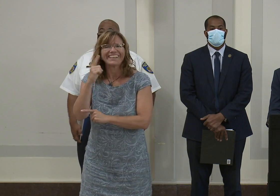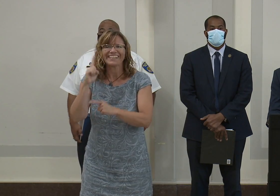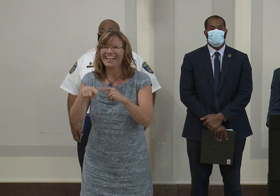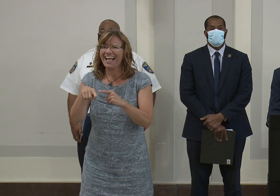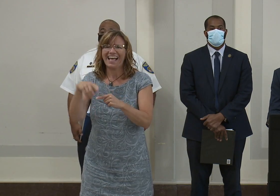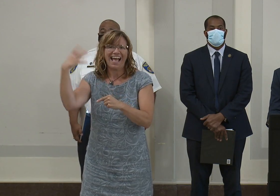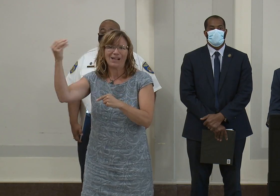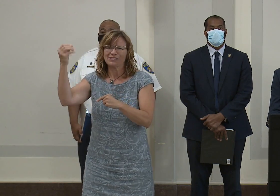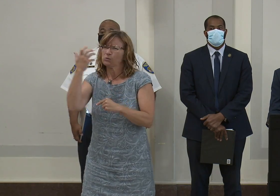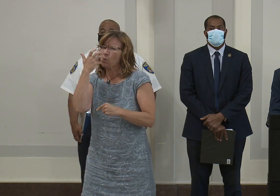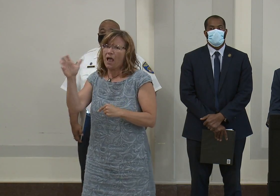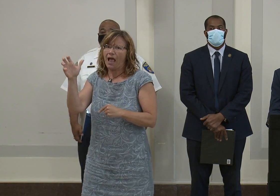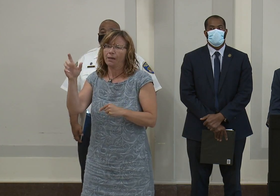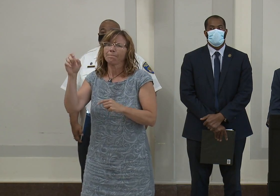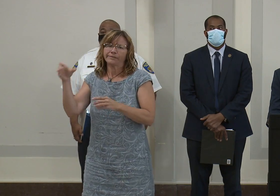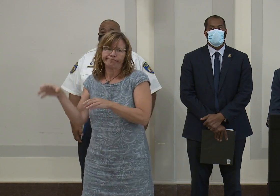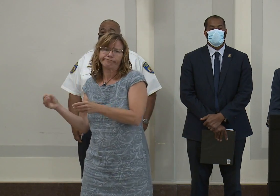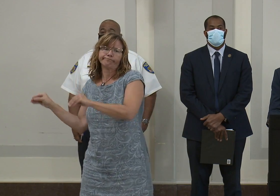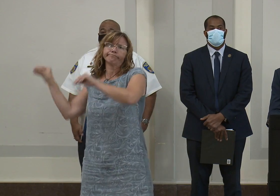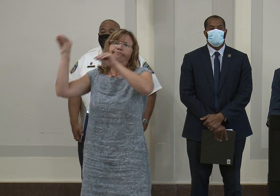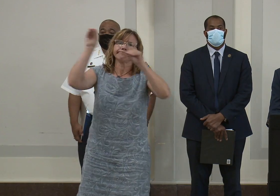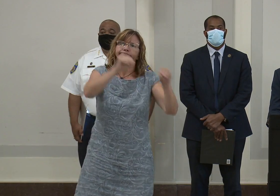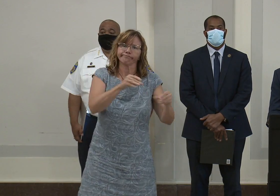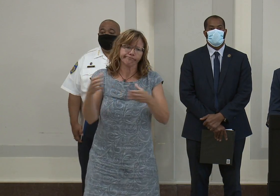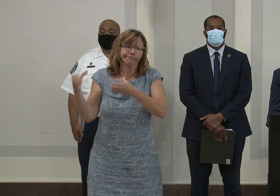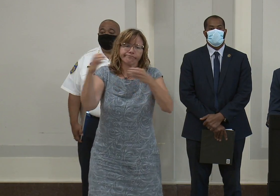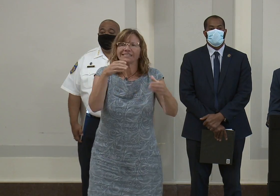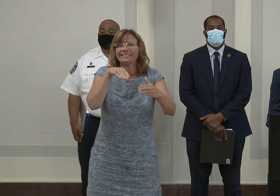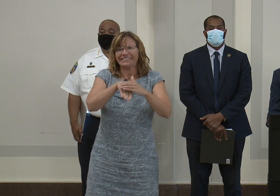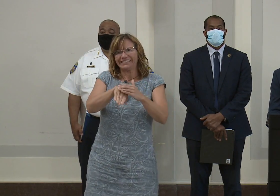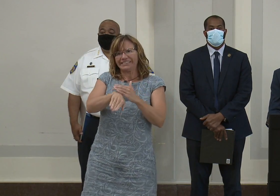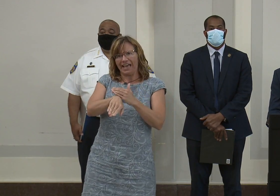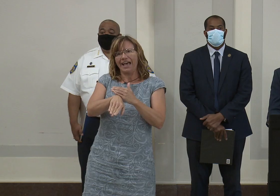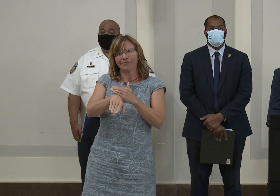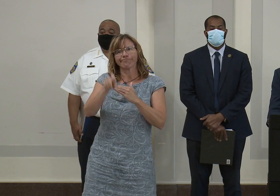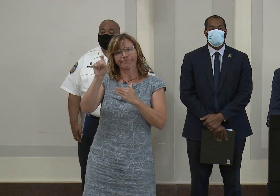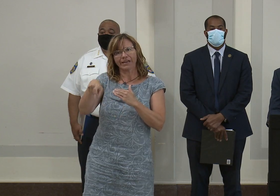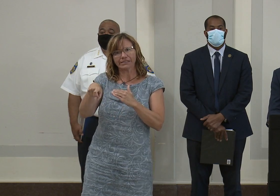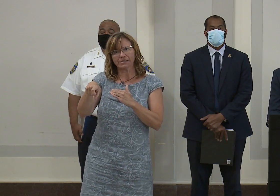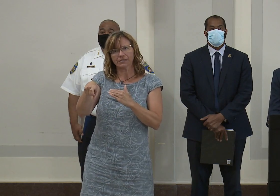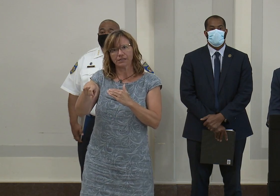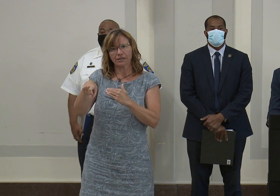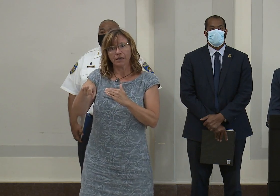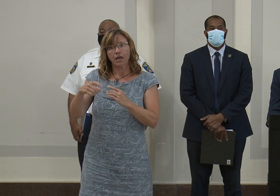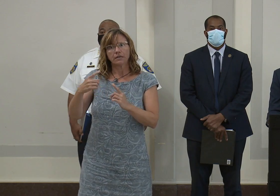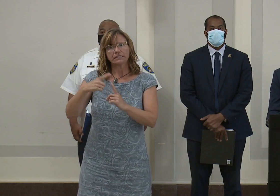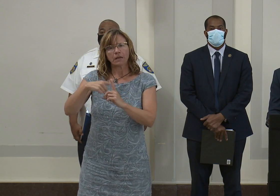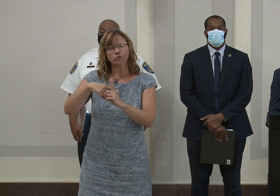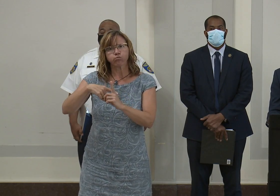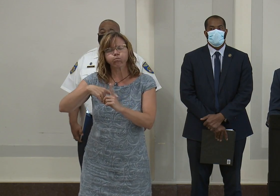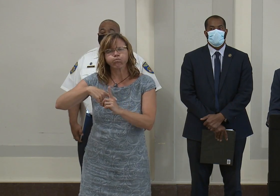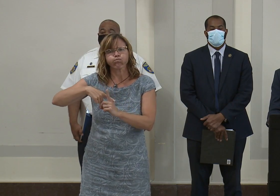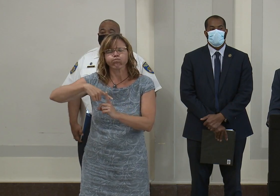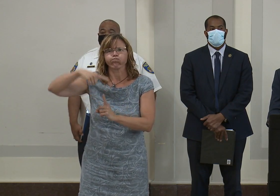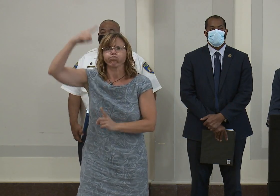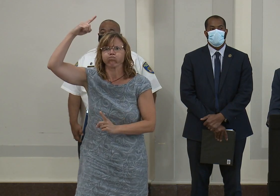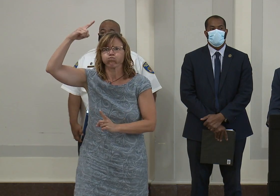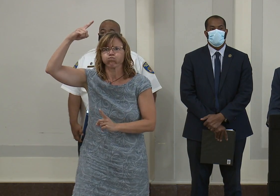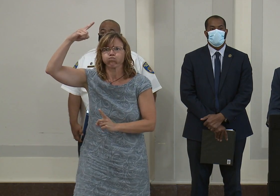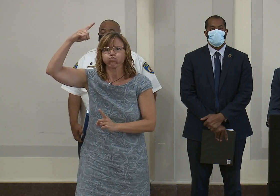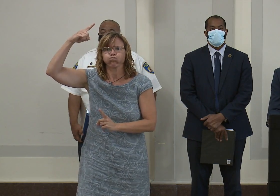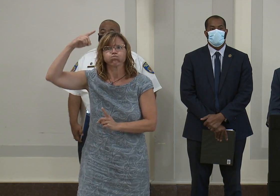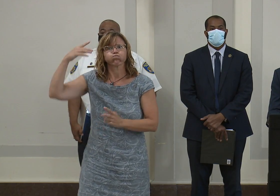and healthy as temperatures continue to rise over the next few months. And we know in Baltimore that also means the